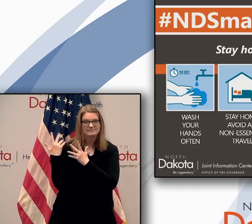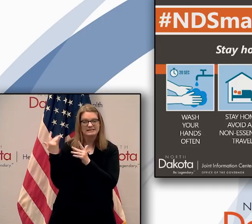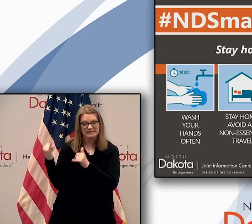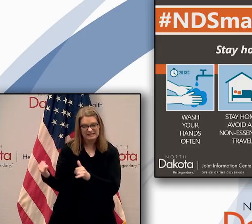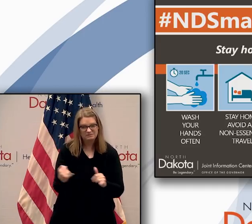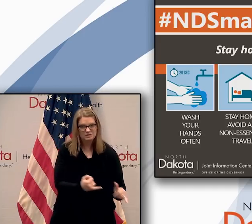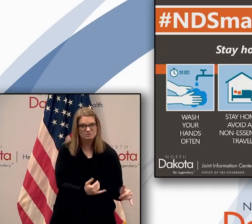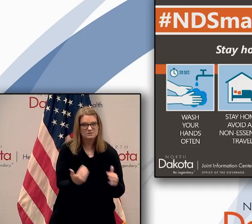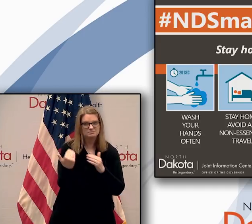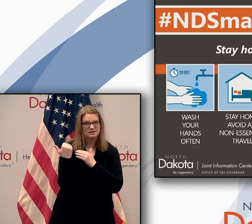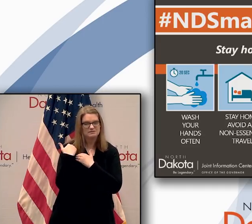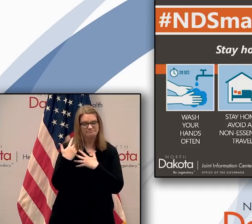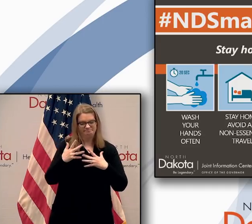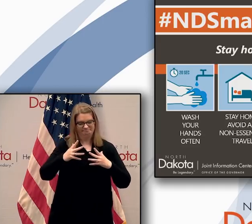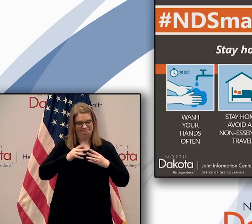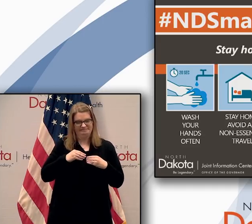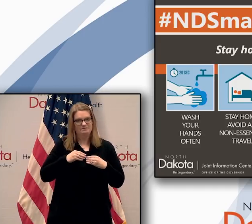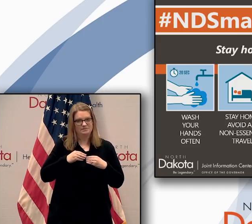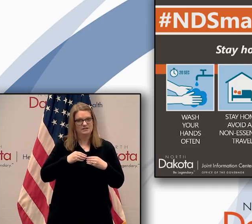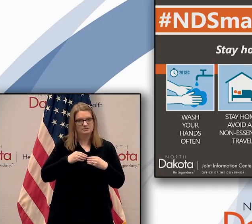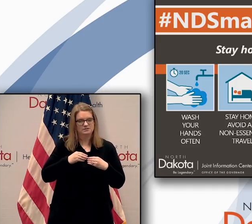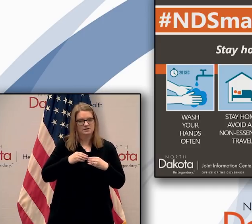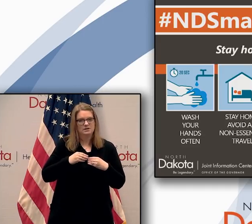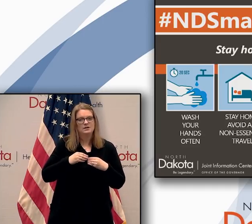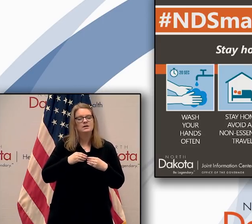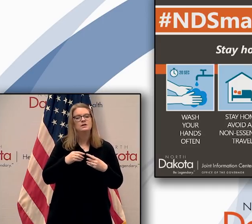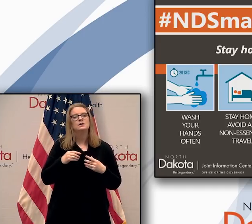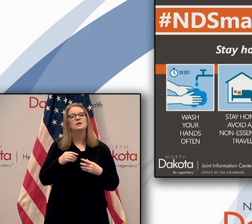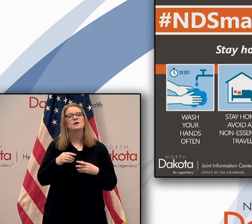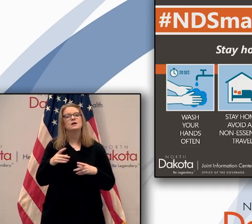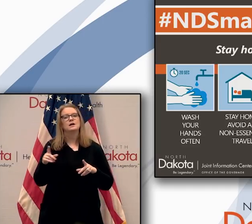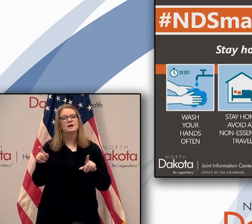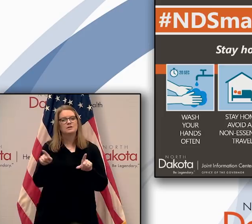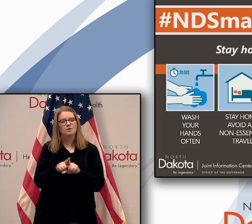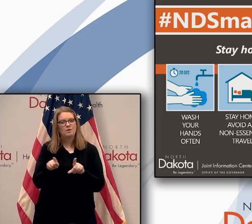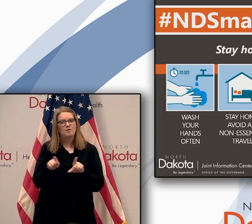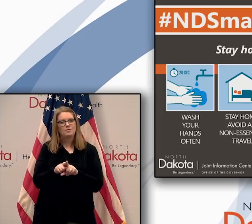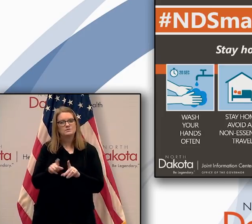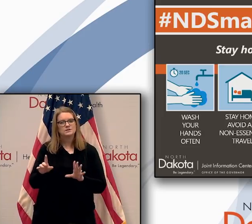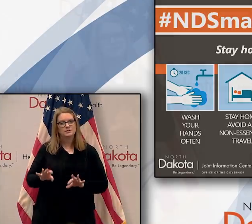And it's also important to reiterate too that